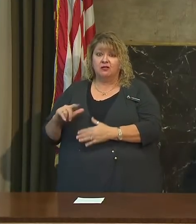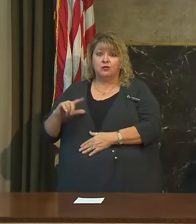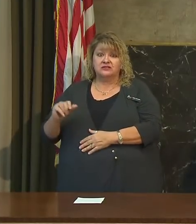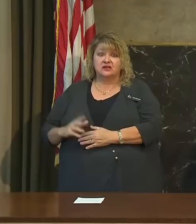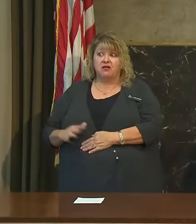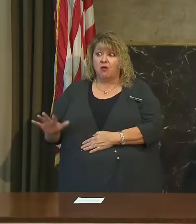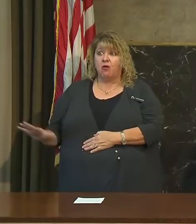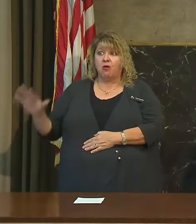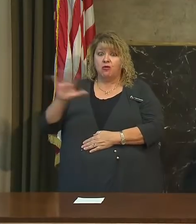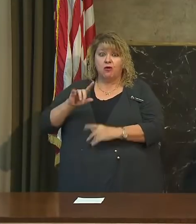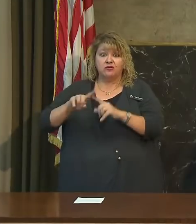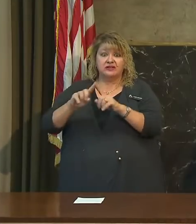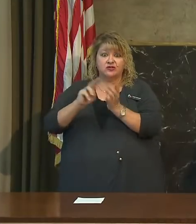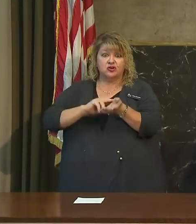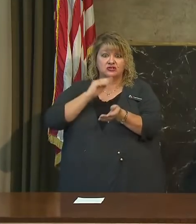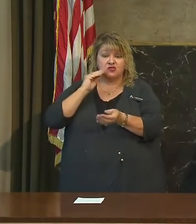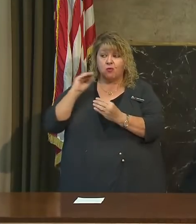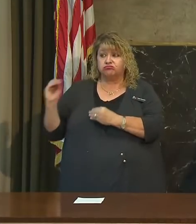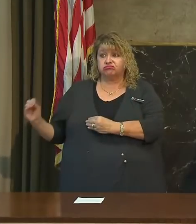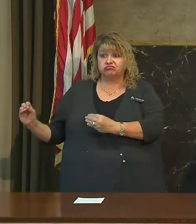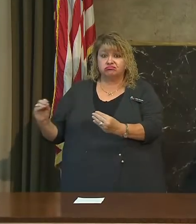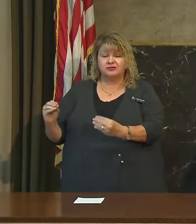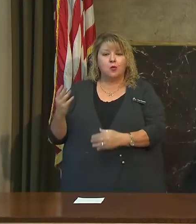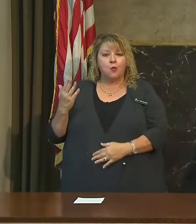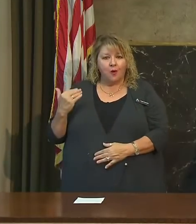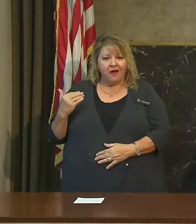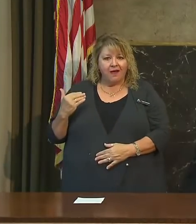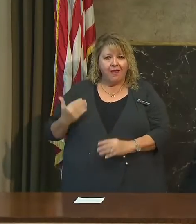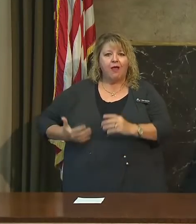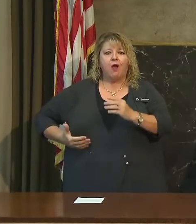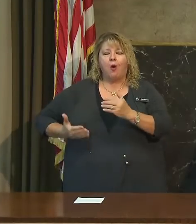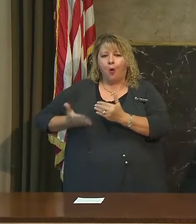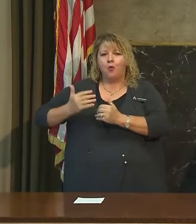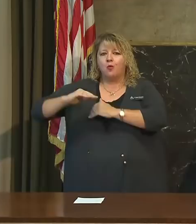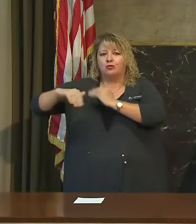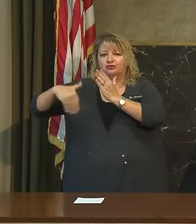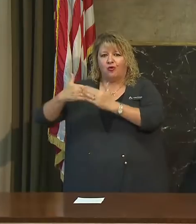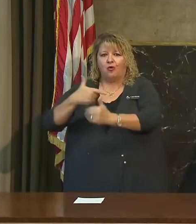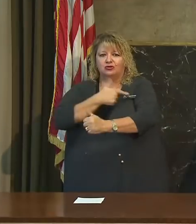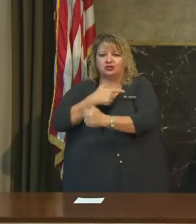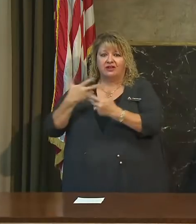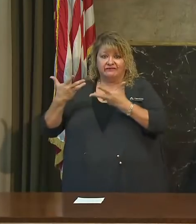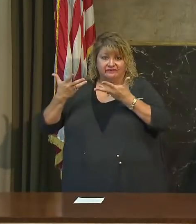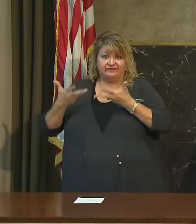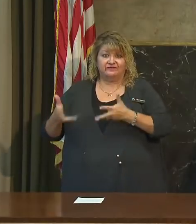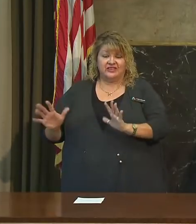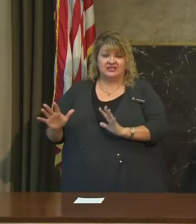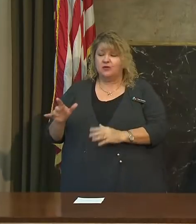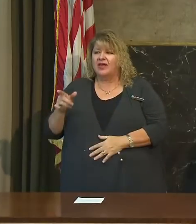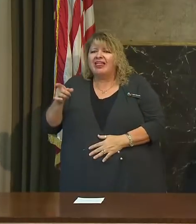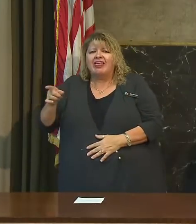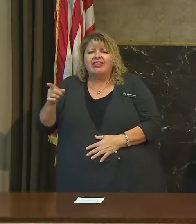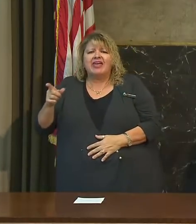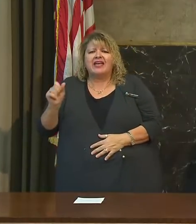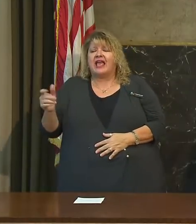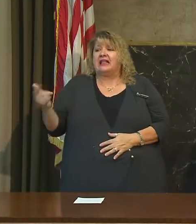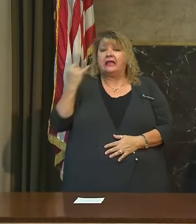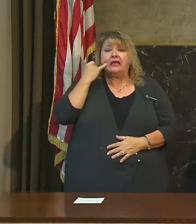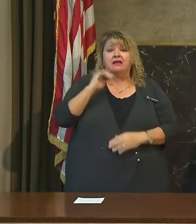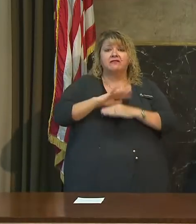is despite the fact that just about every single resident in a nursing home is more vulnerable to the